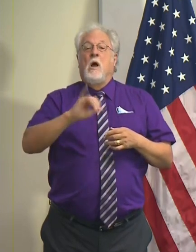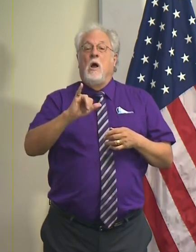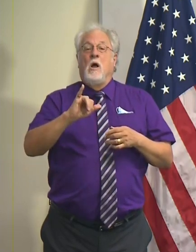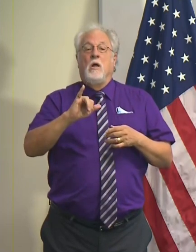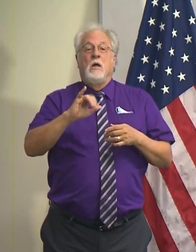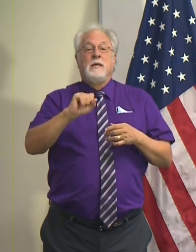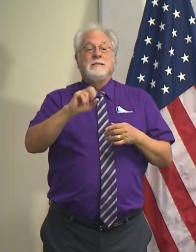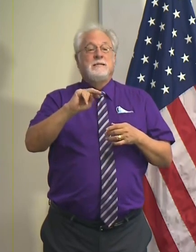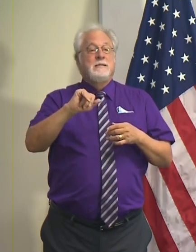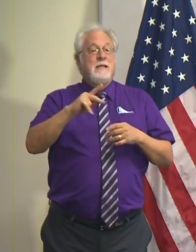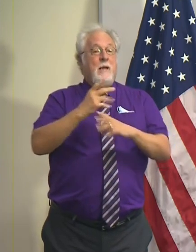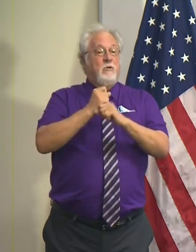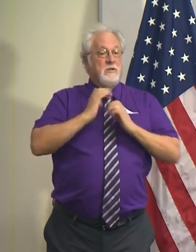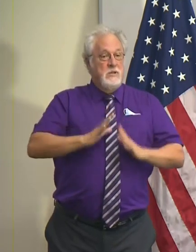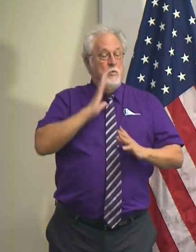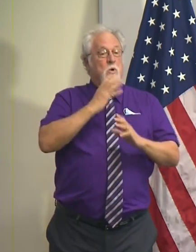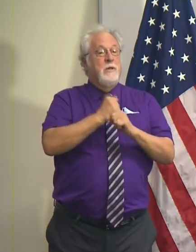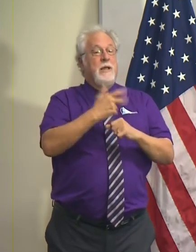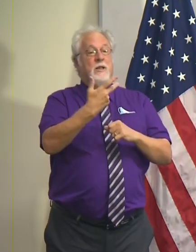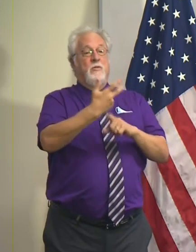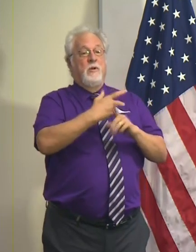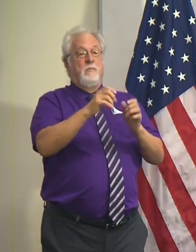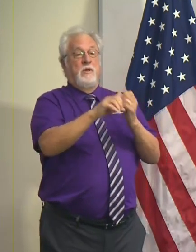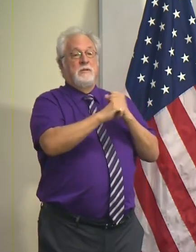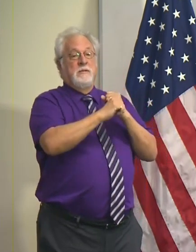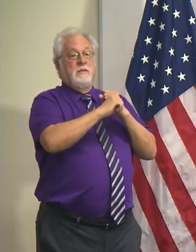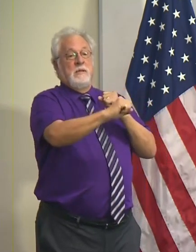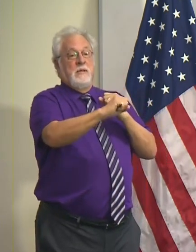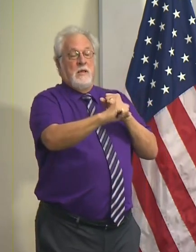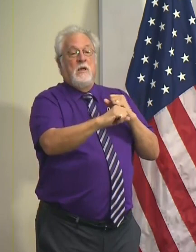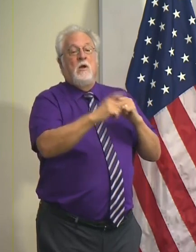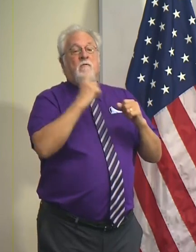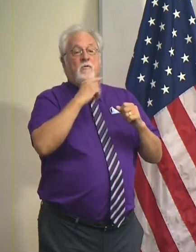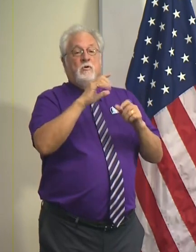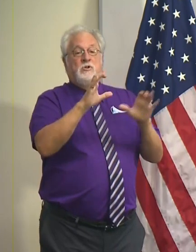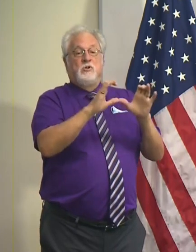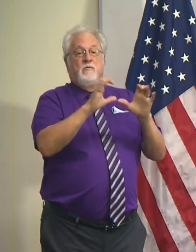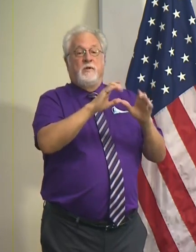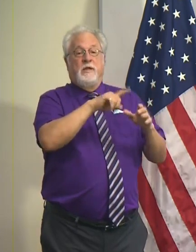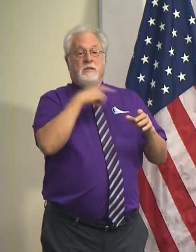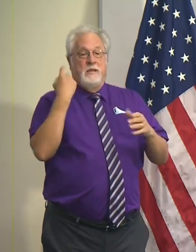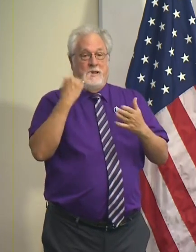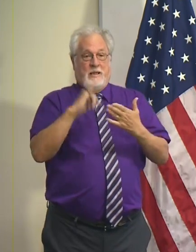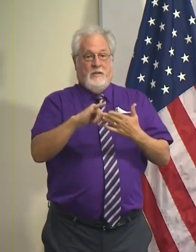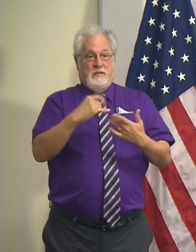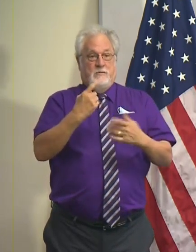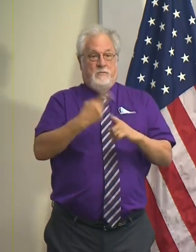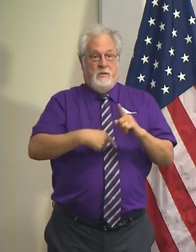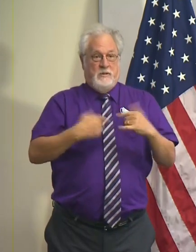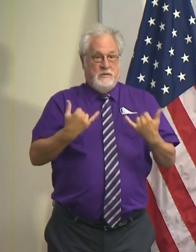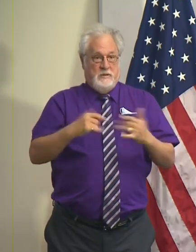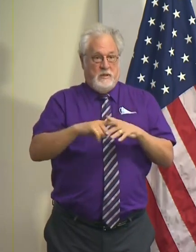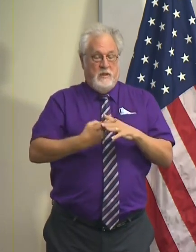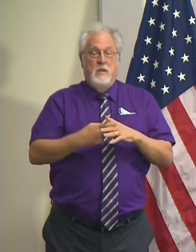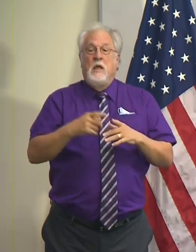SNAP recipients will receive a 3-month extension on their certification deadlines beginning this month. And these waivers come in